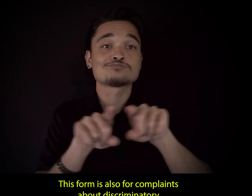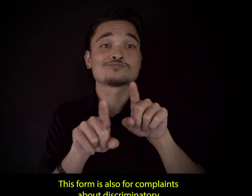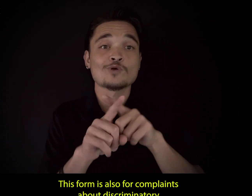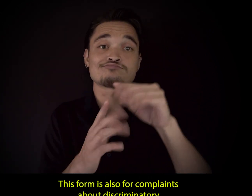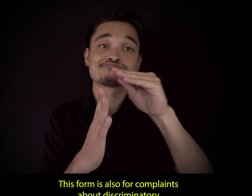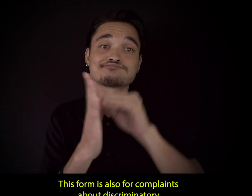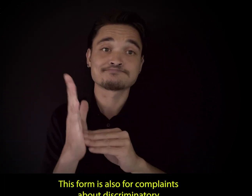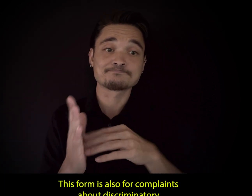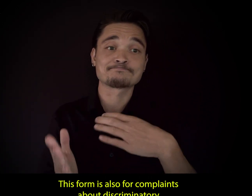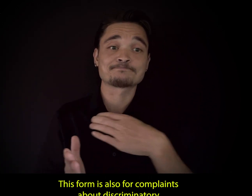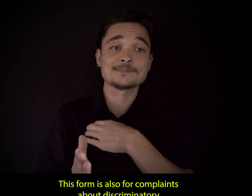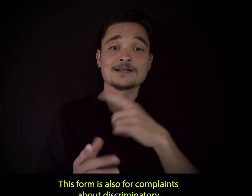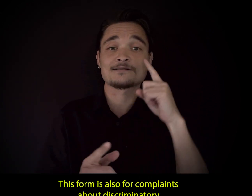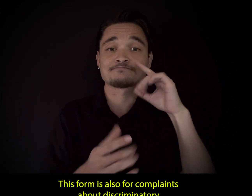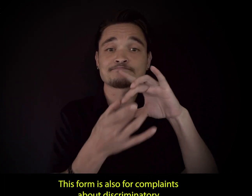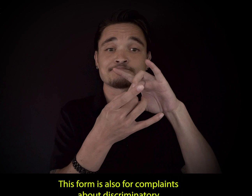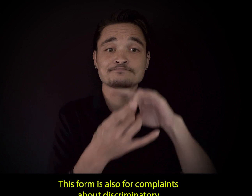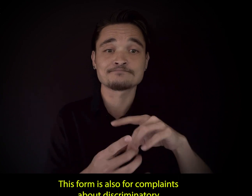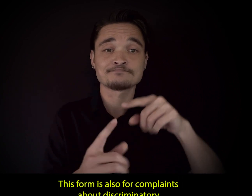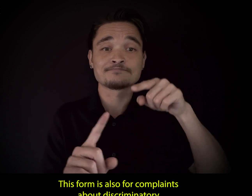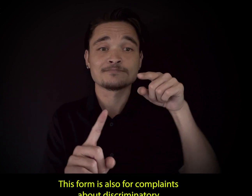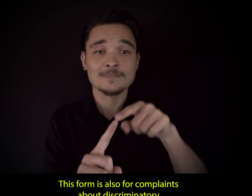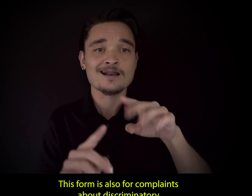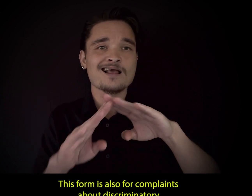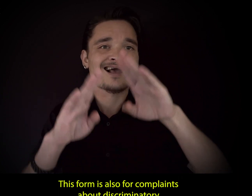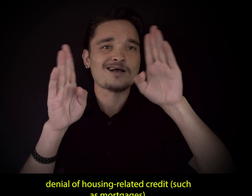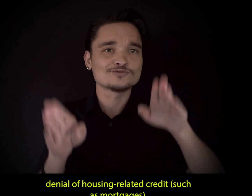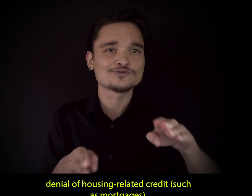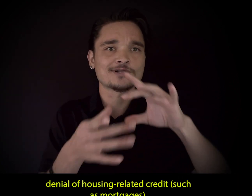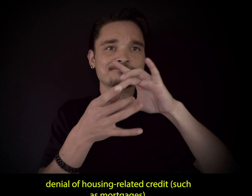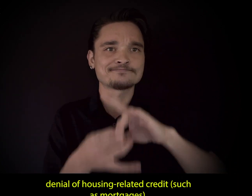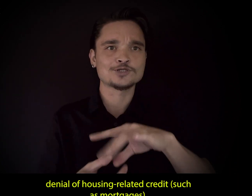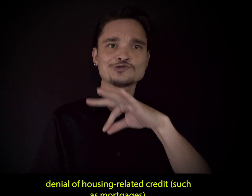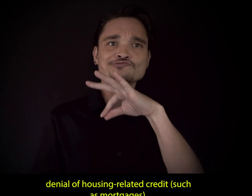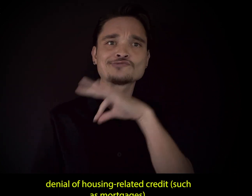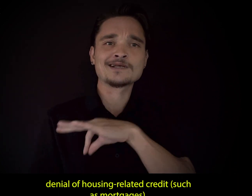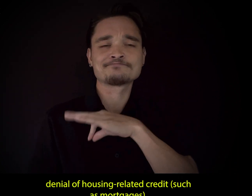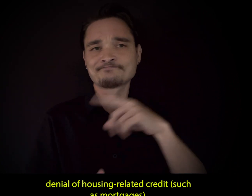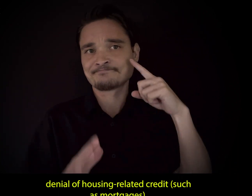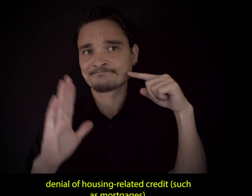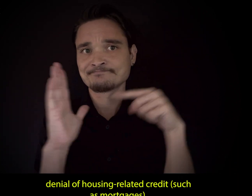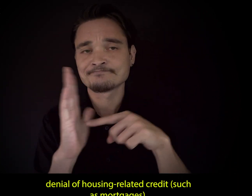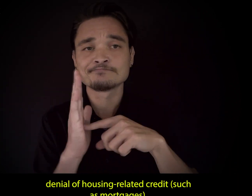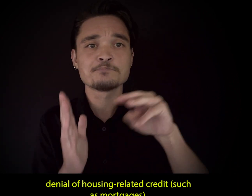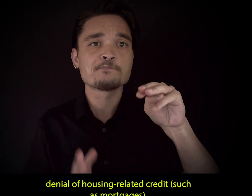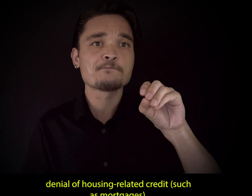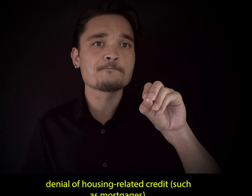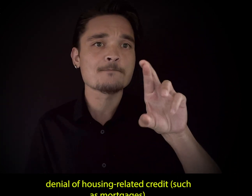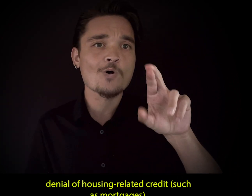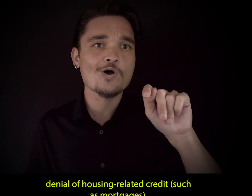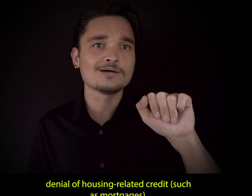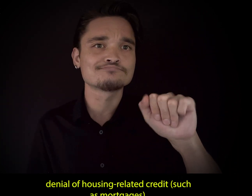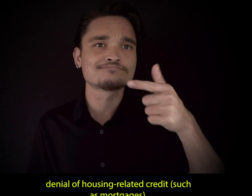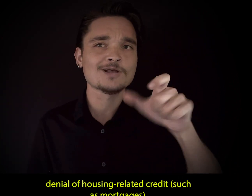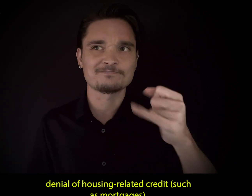This form is also for complaints about discriminatory denial of housing-related credit, such as mortgages.